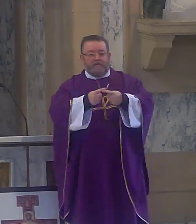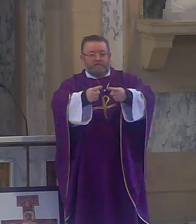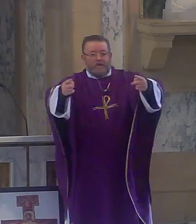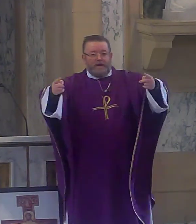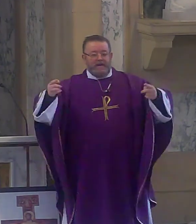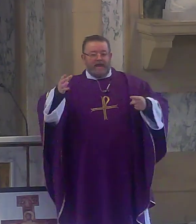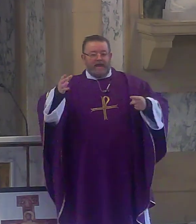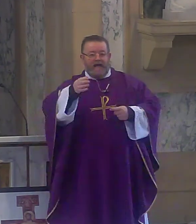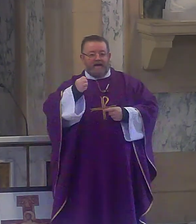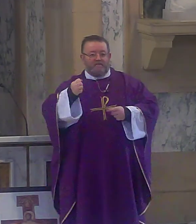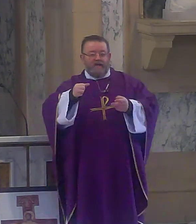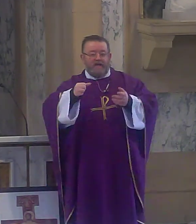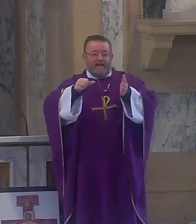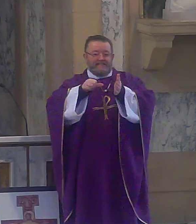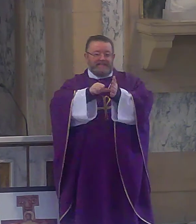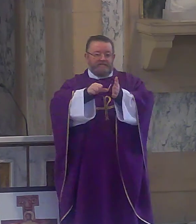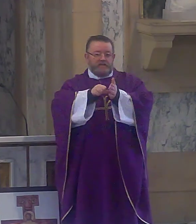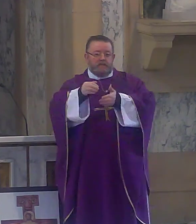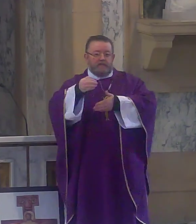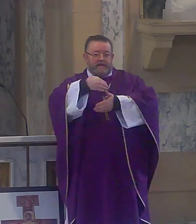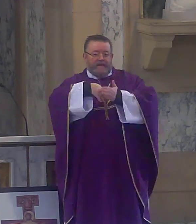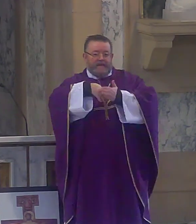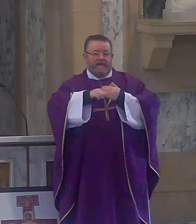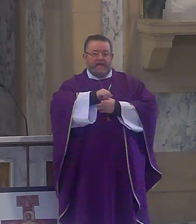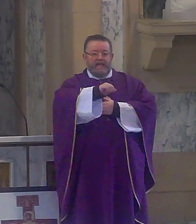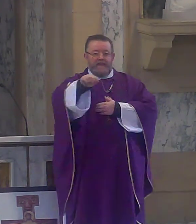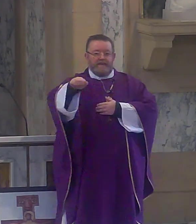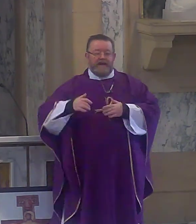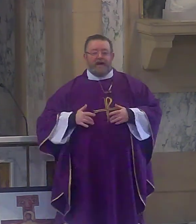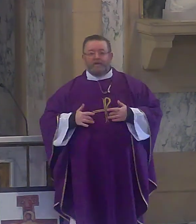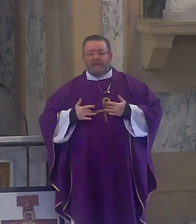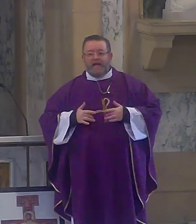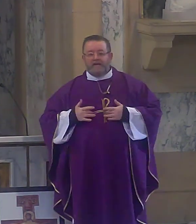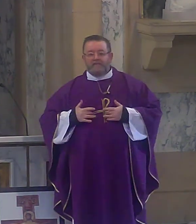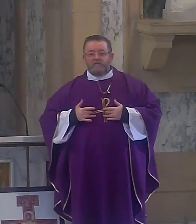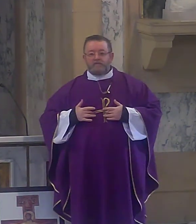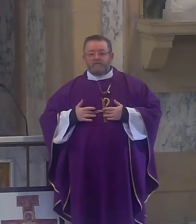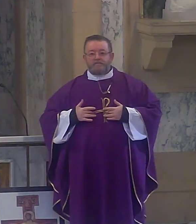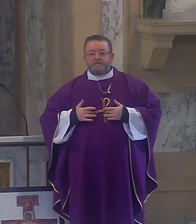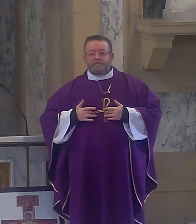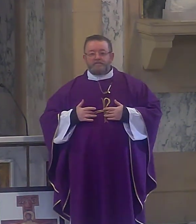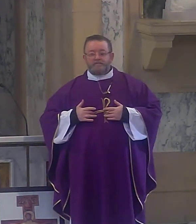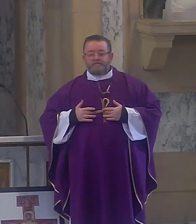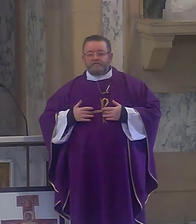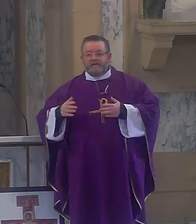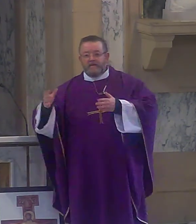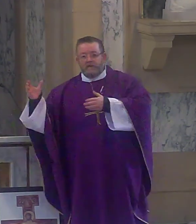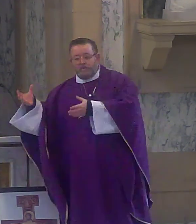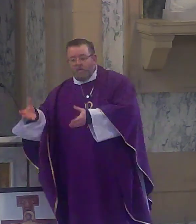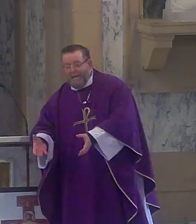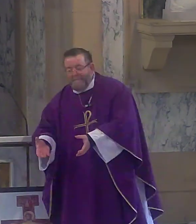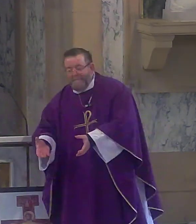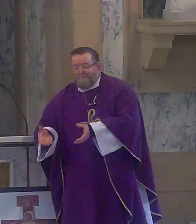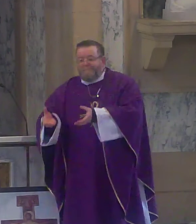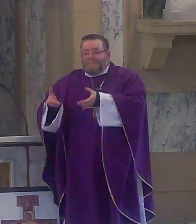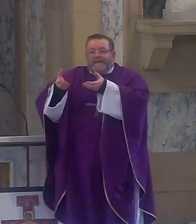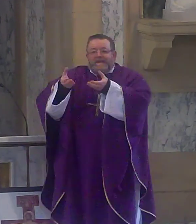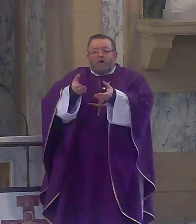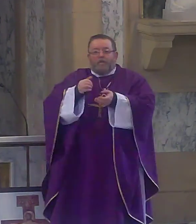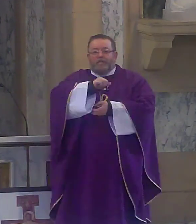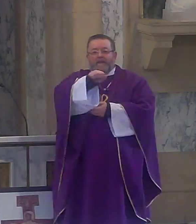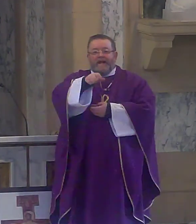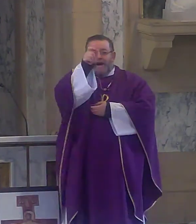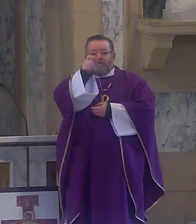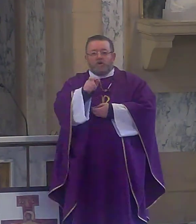if we have a difficulty in our lives to pick